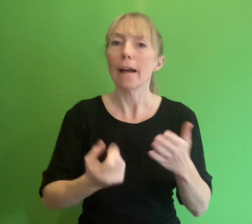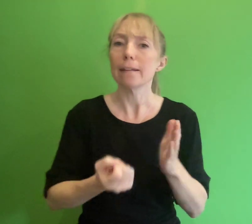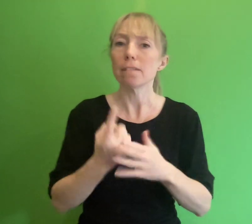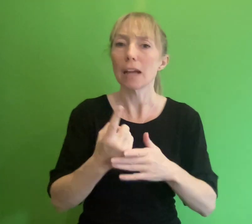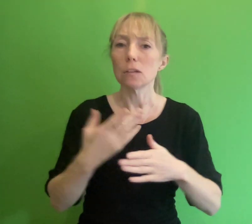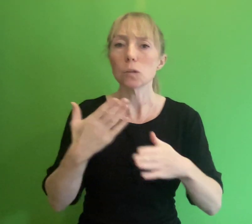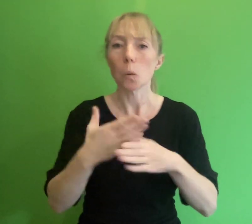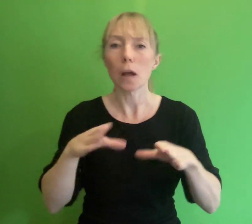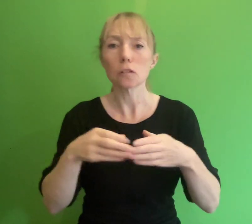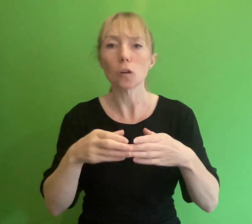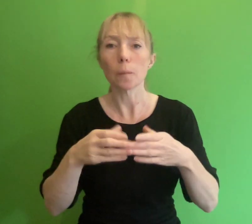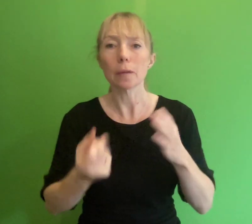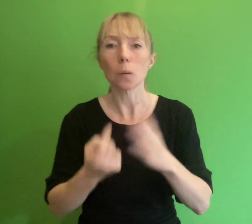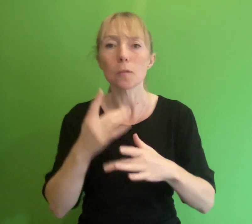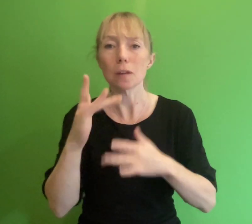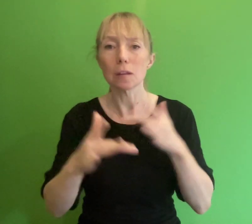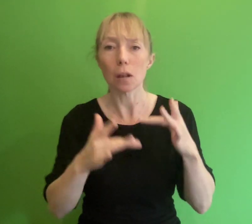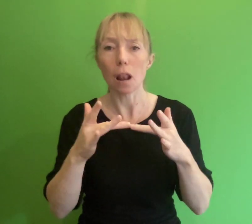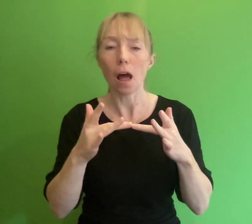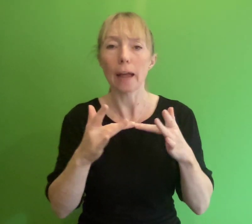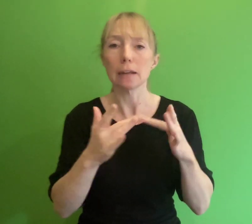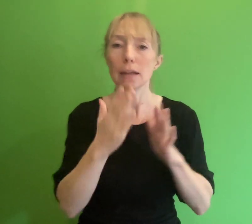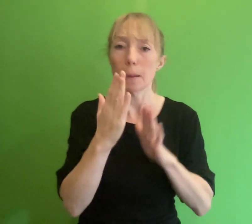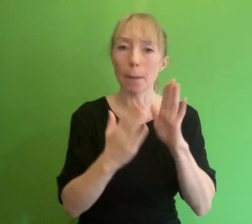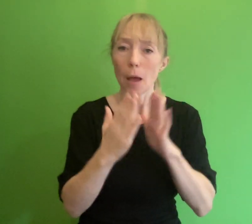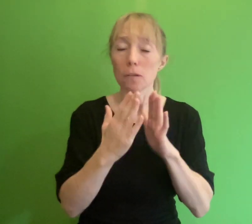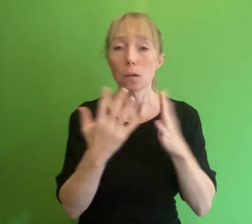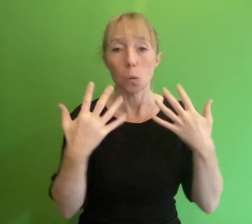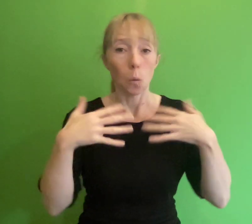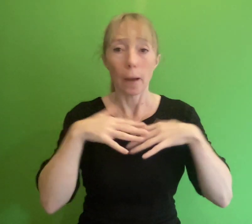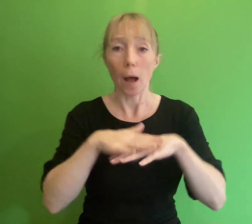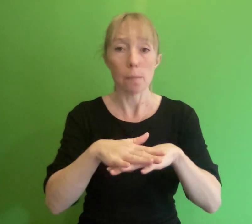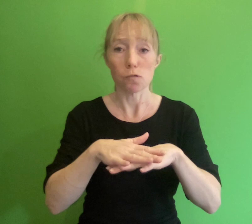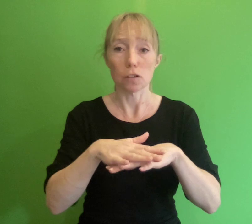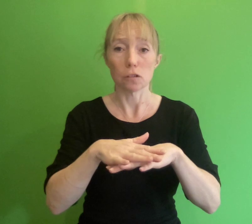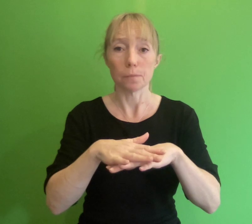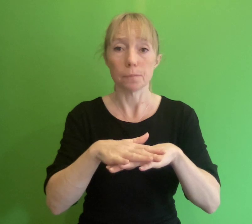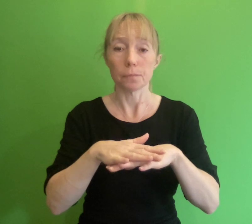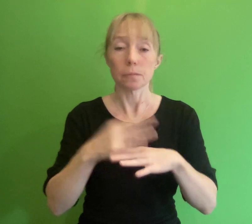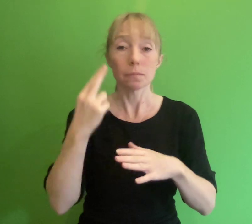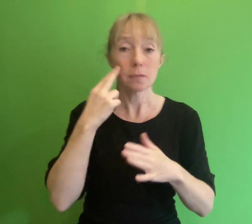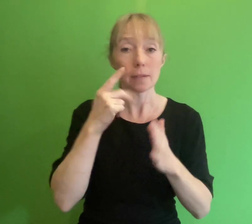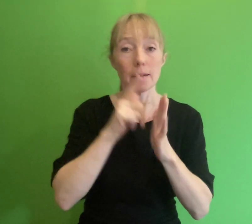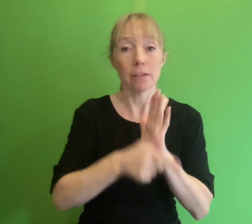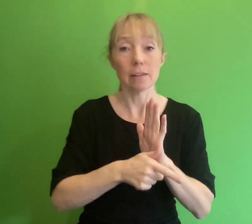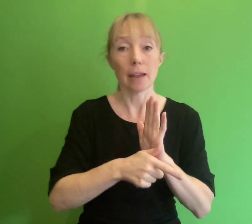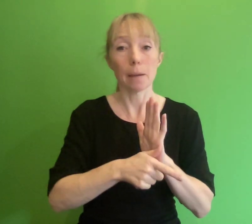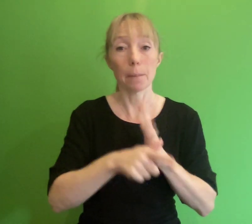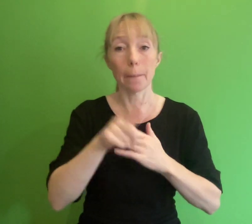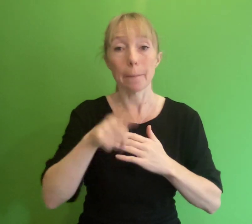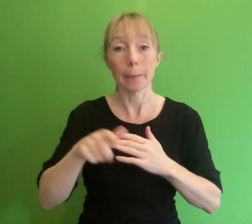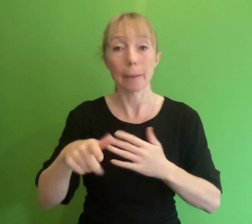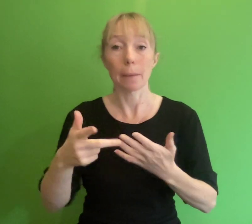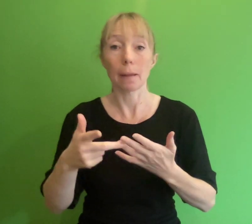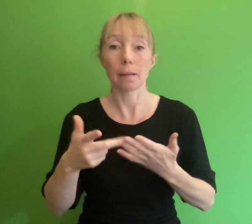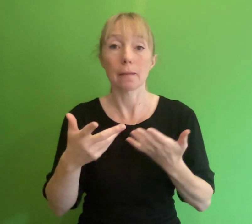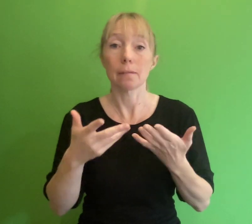opportunities online, in person and hybrid. Deaf and disabled people with clear information on the access provisions you